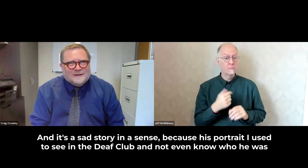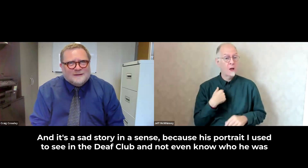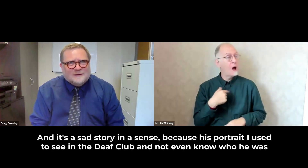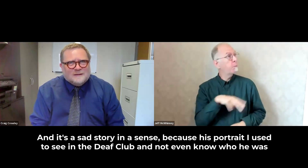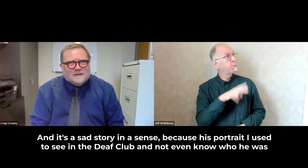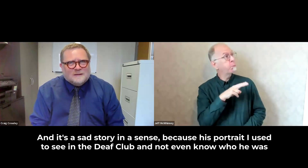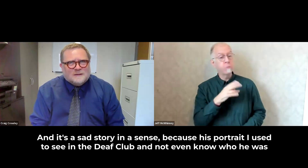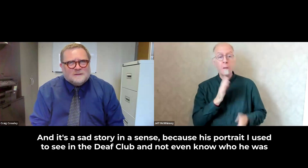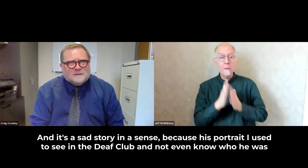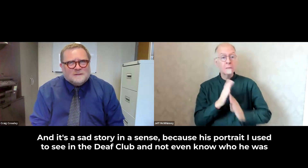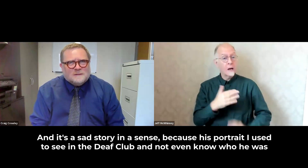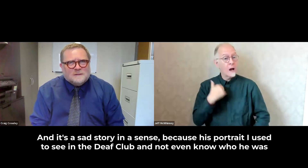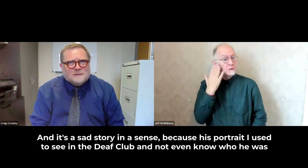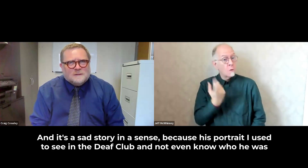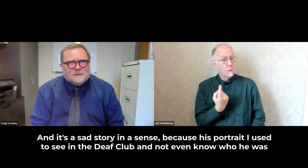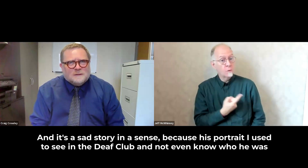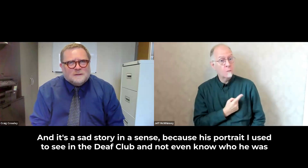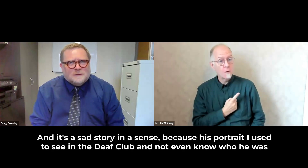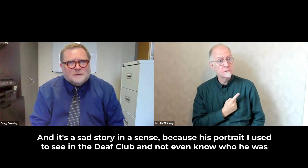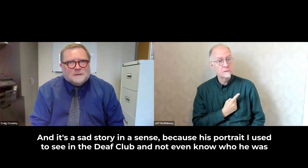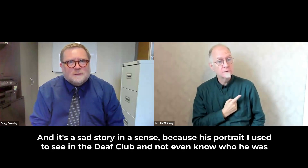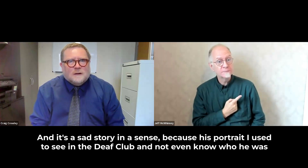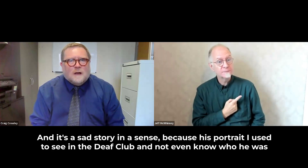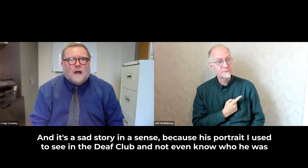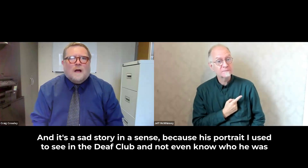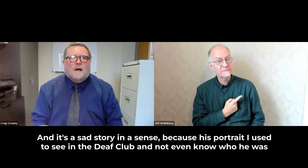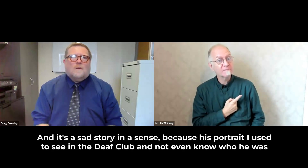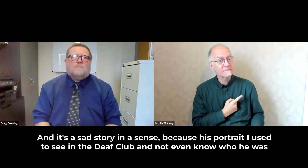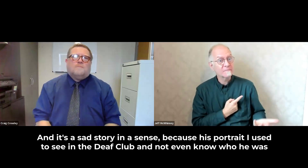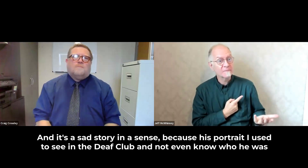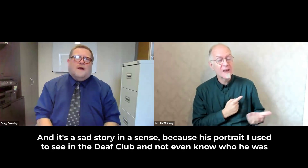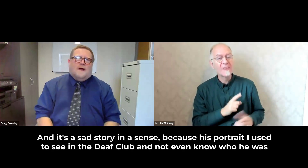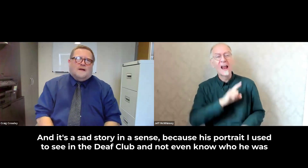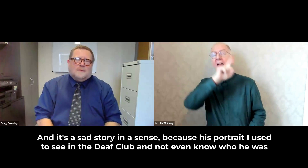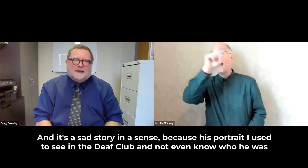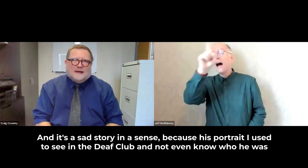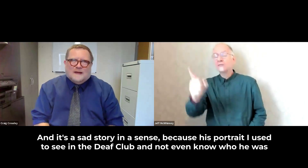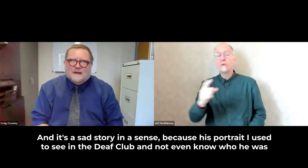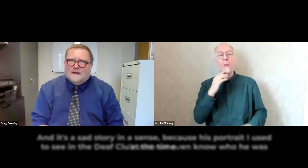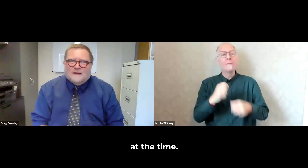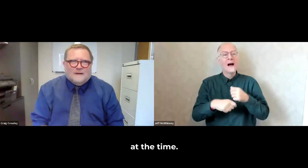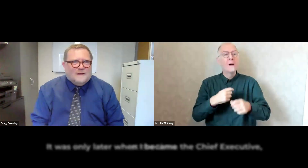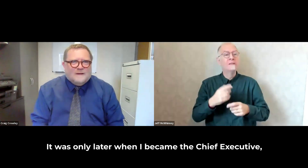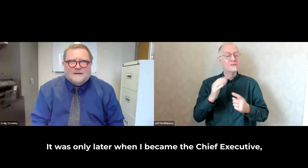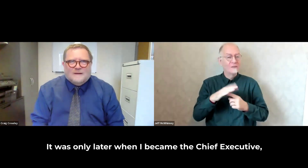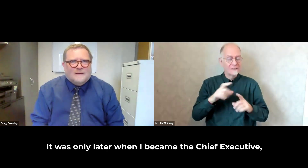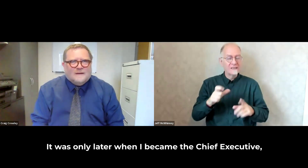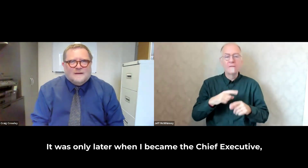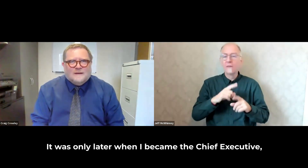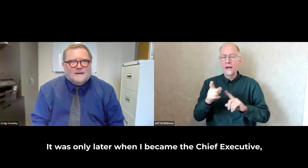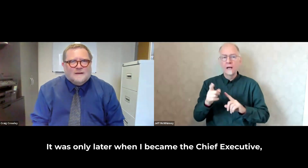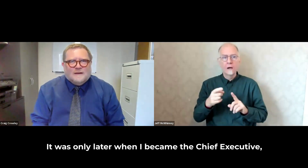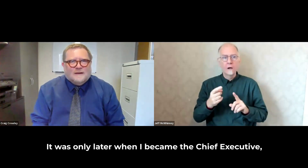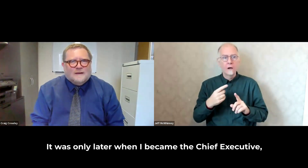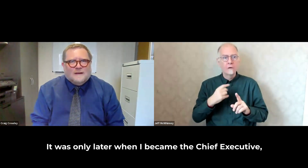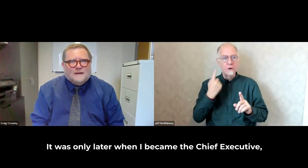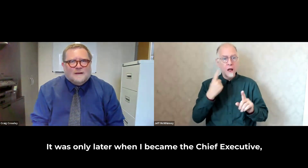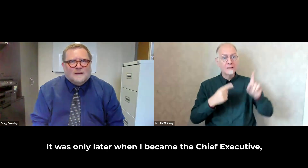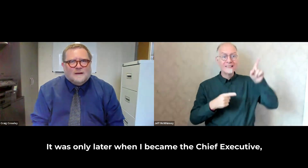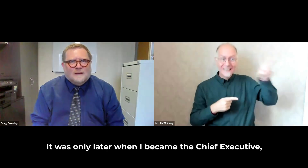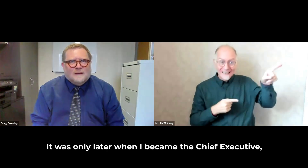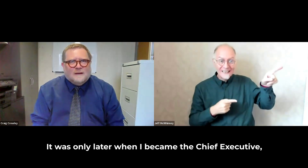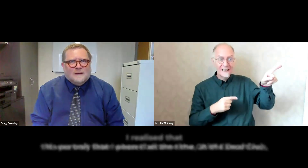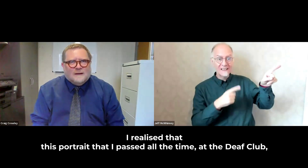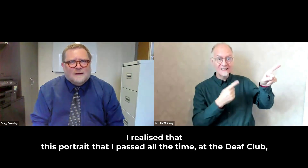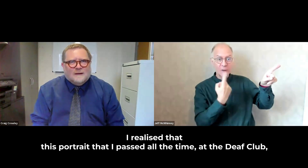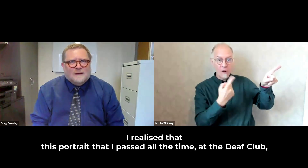his portrait I used to see in the Deaf Club and not even know who he was at the time. It was only later when I became the